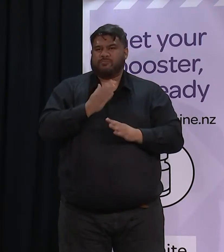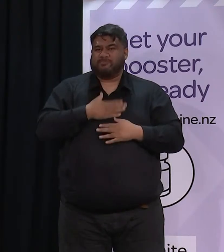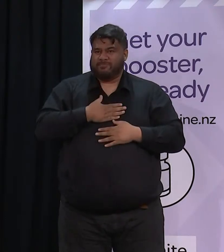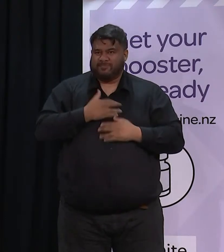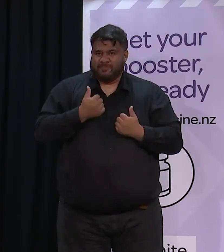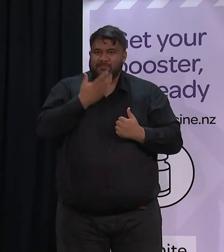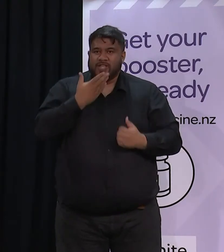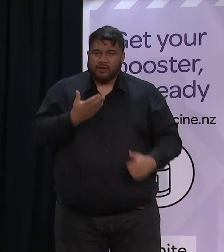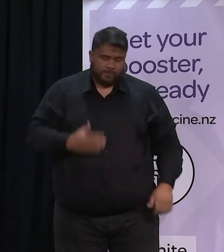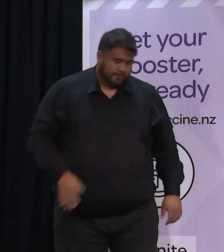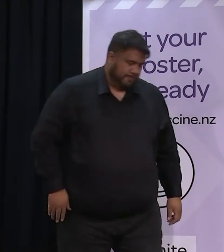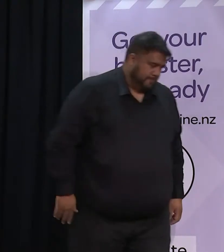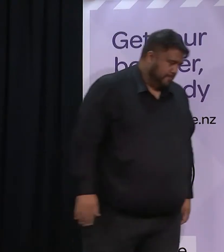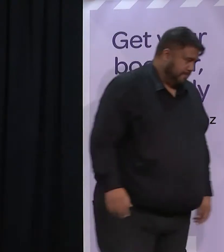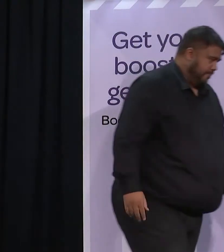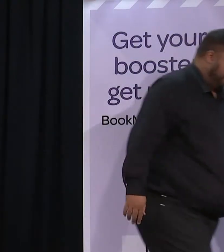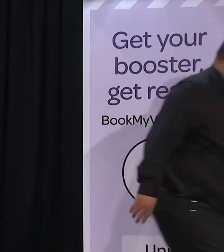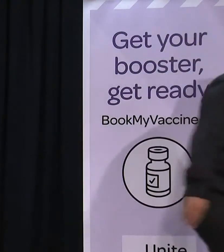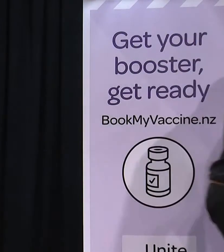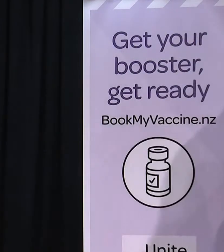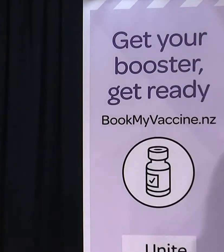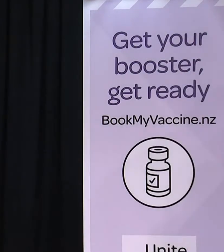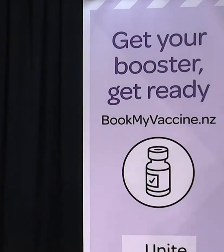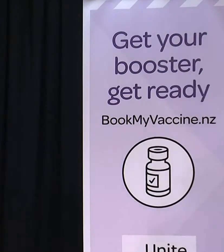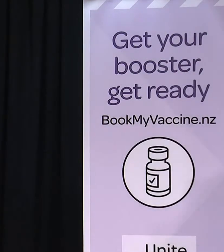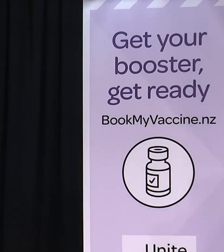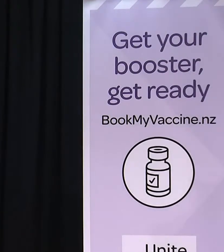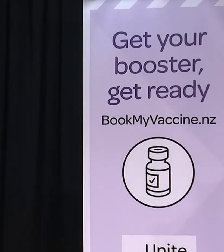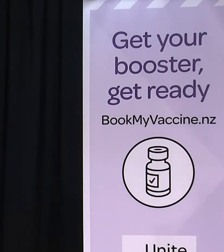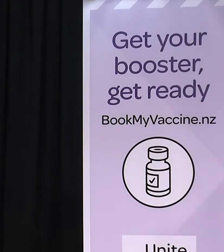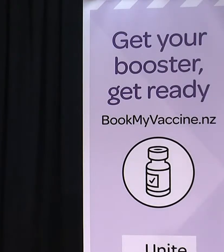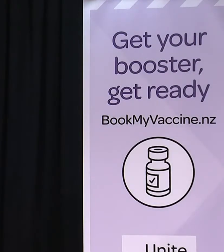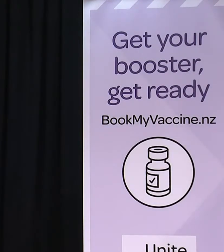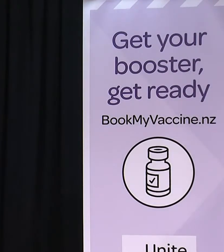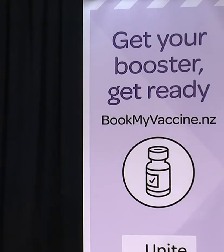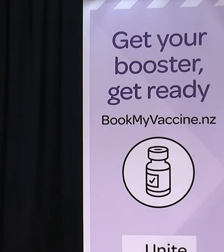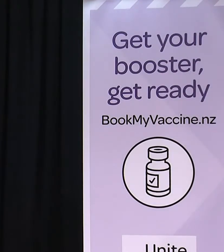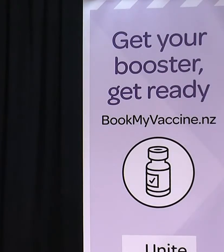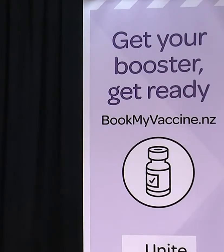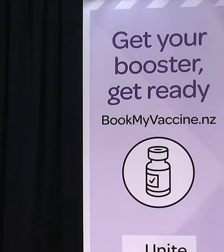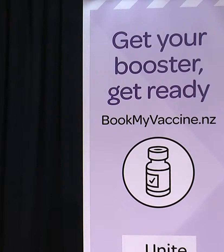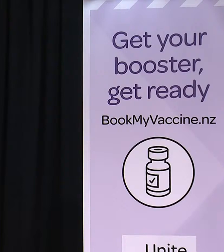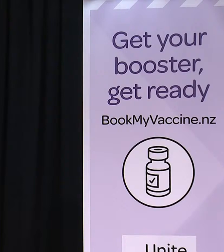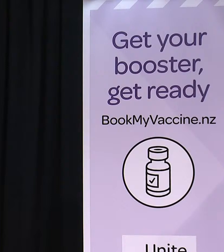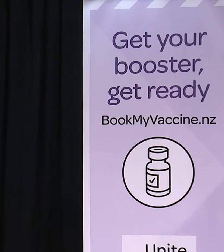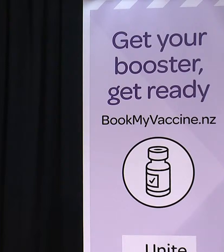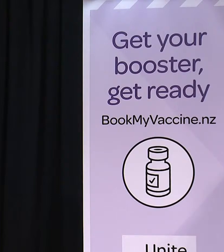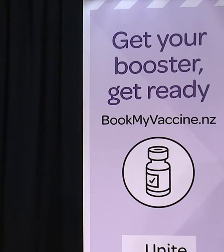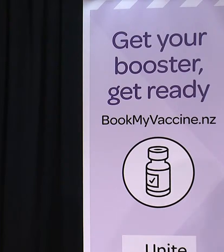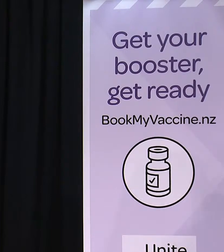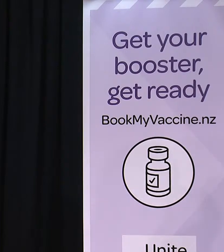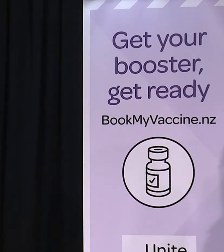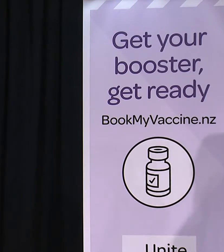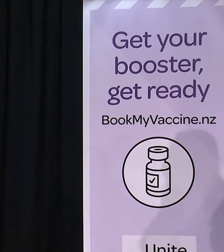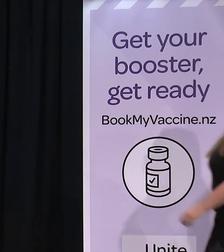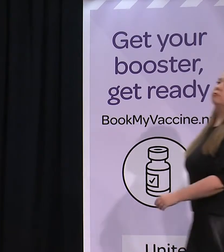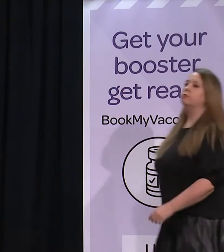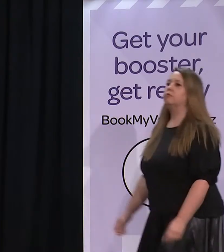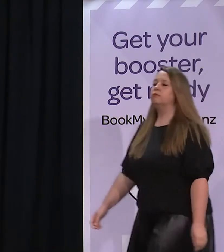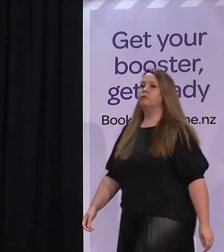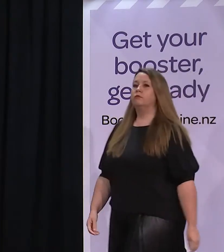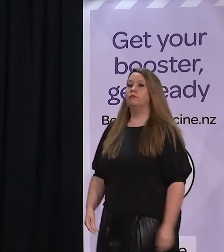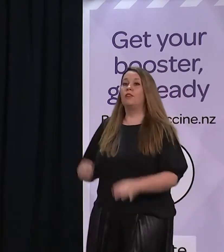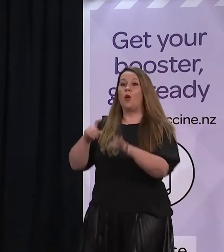Skegg from the podium, as it were. Yeah, Jason. Could you give us even some sort of indication as to